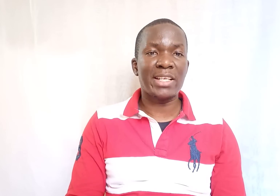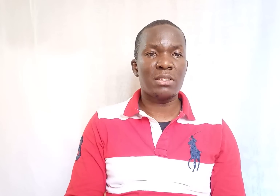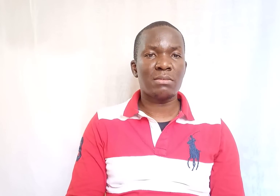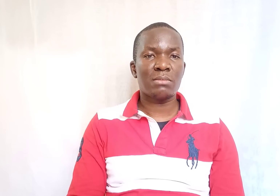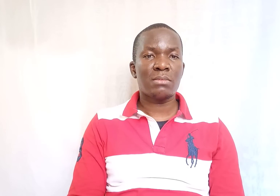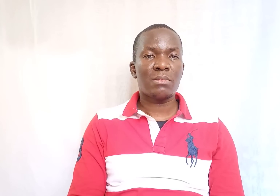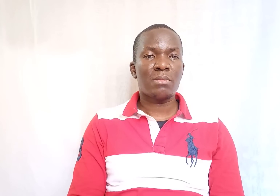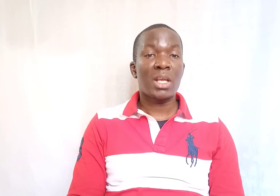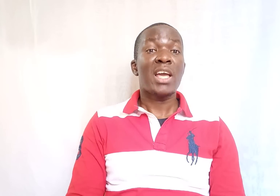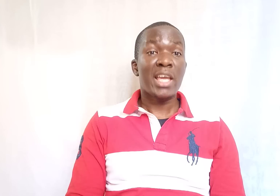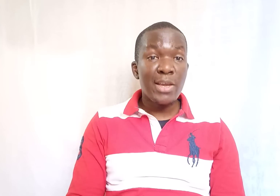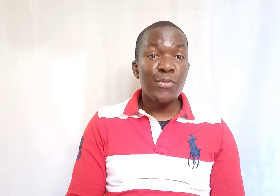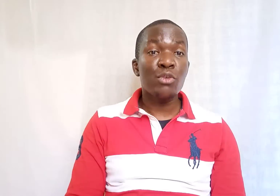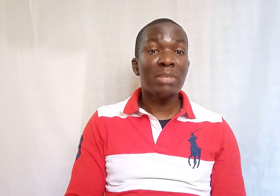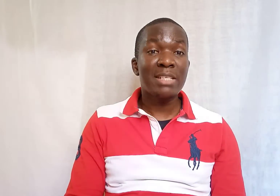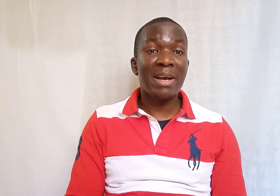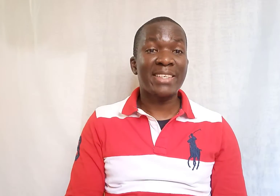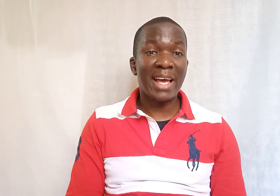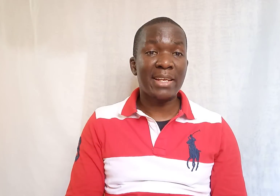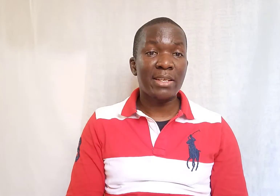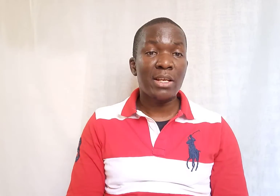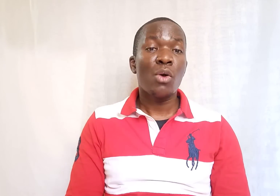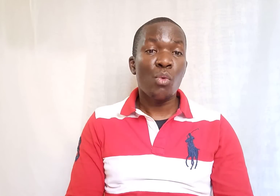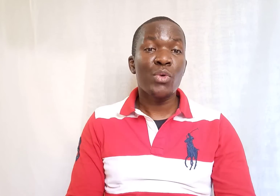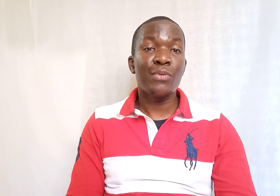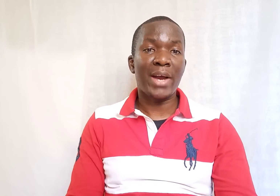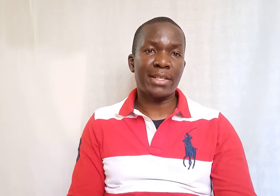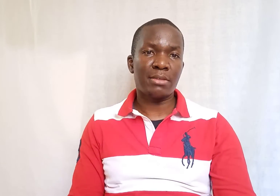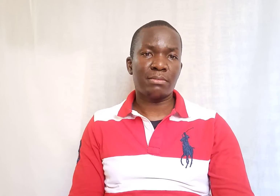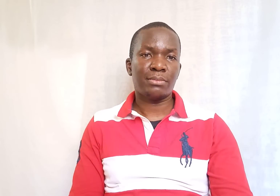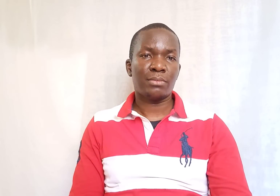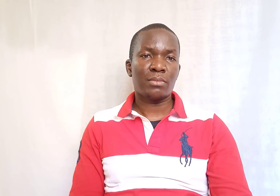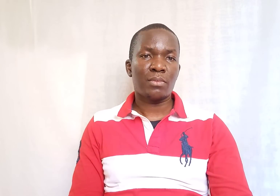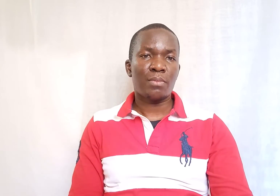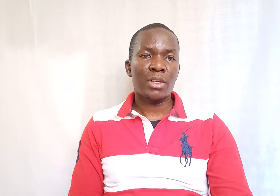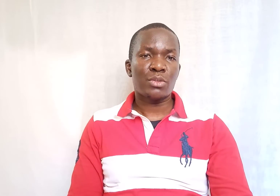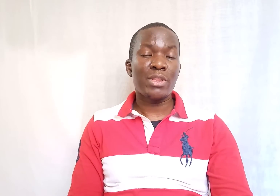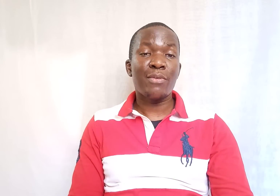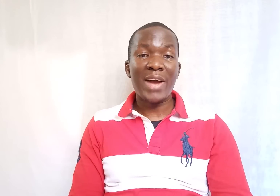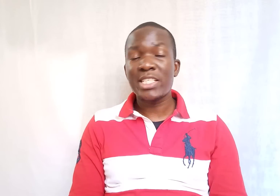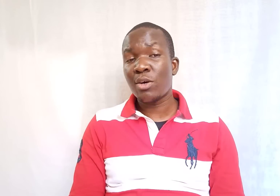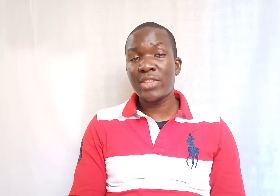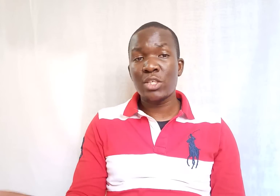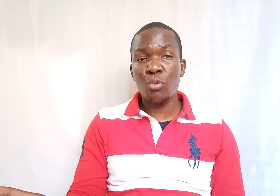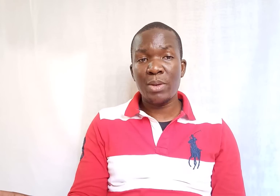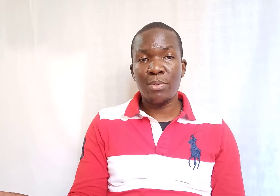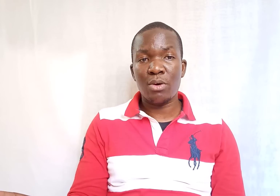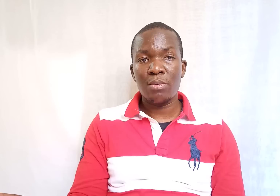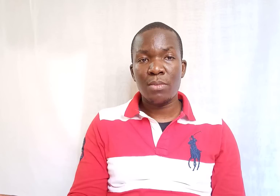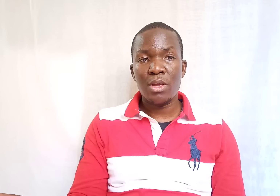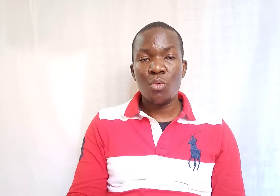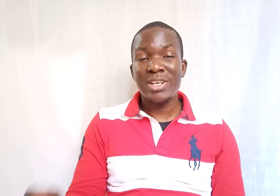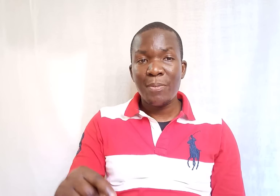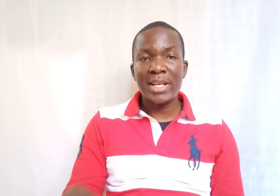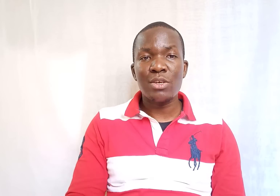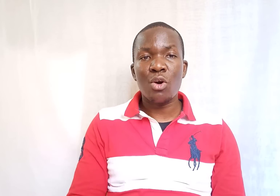fight. If you beat my son, we will fight. So the fighting of these two people will depend